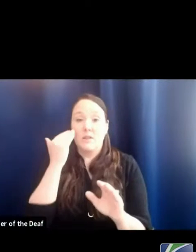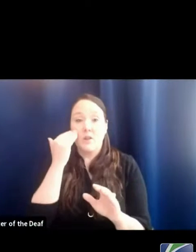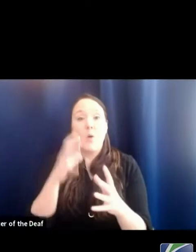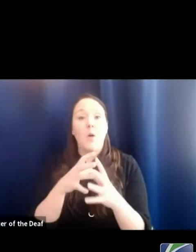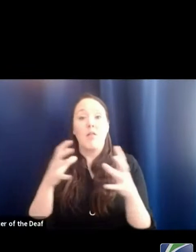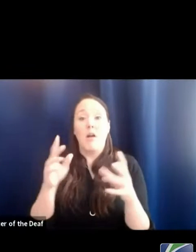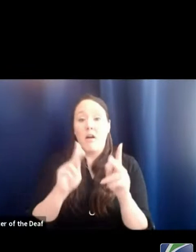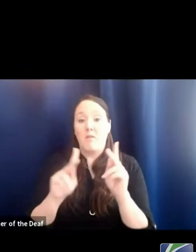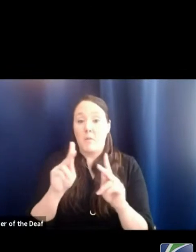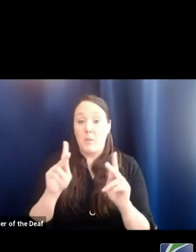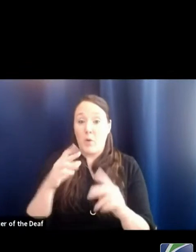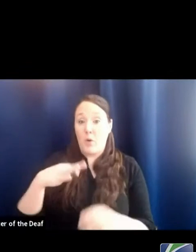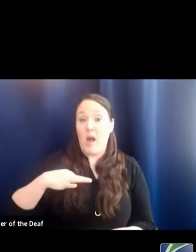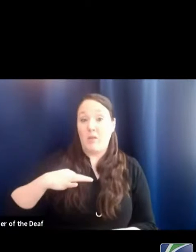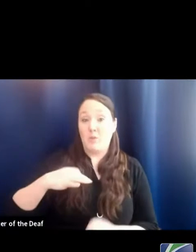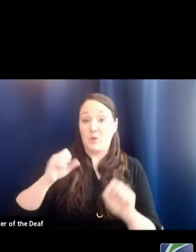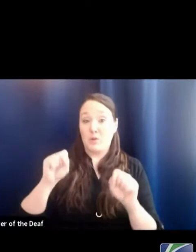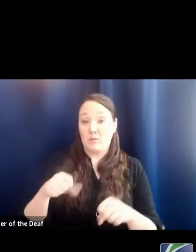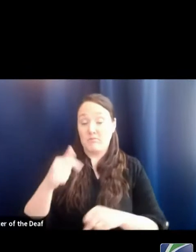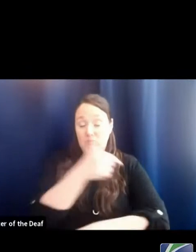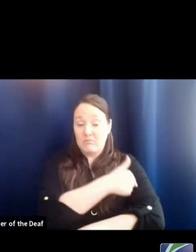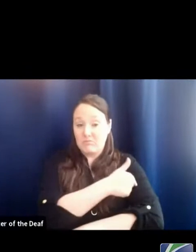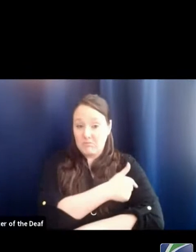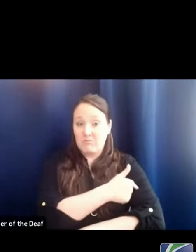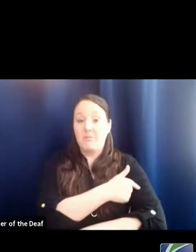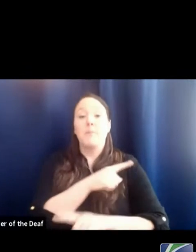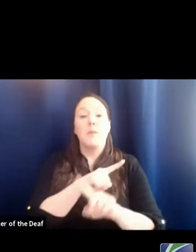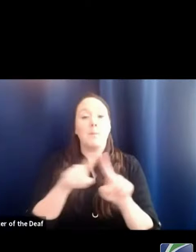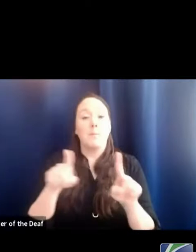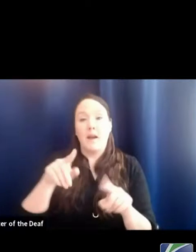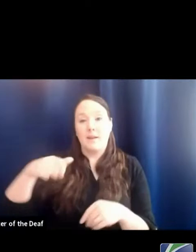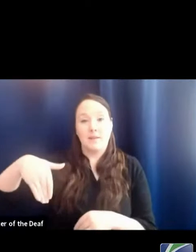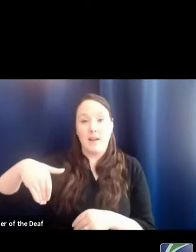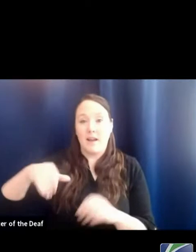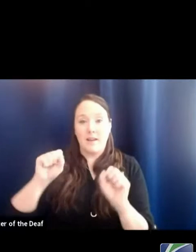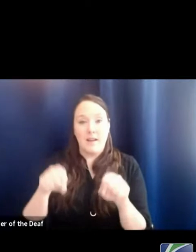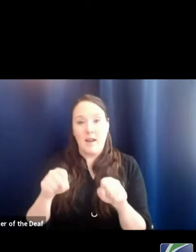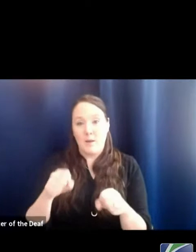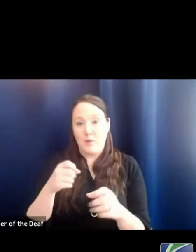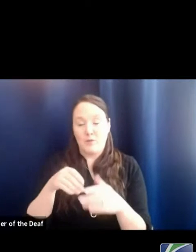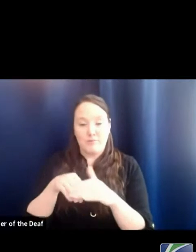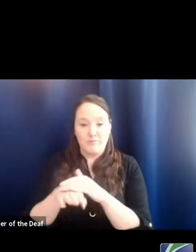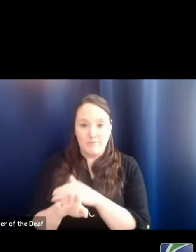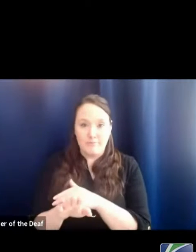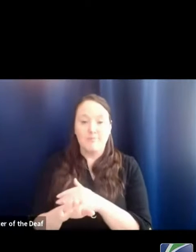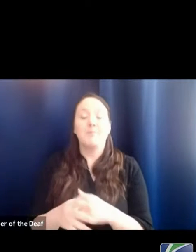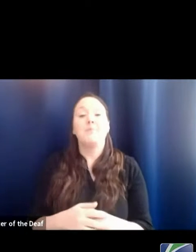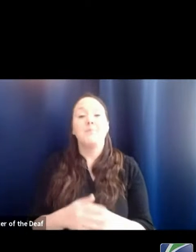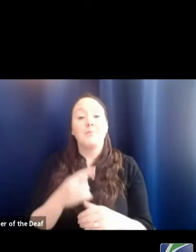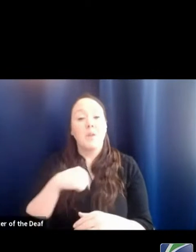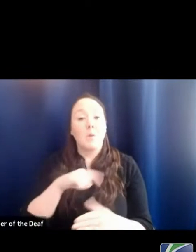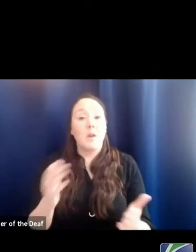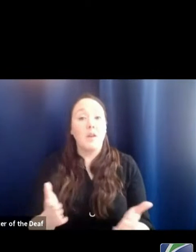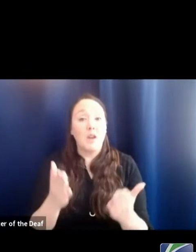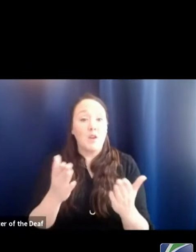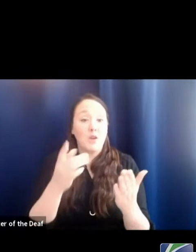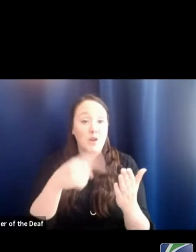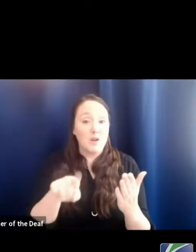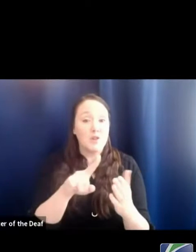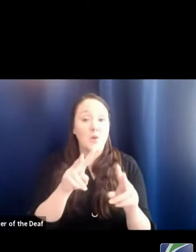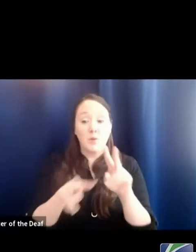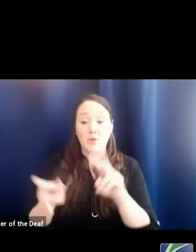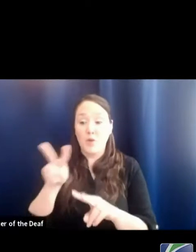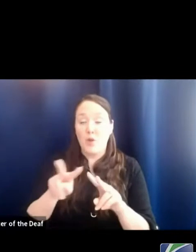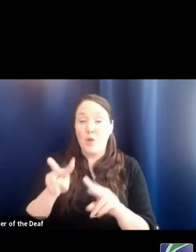who are eligible to receive the vaccine, but have not yet been able to. We continue to encourage those folks to look at all of